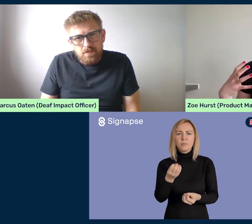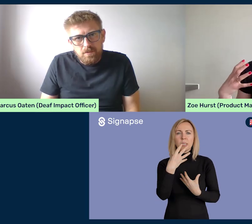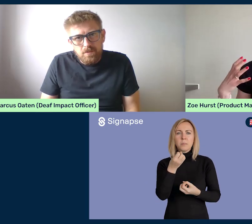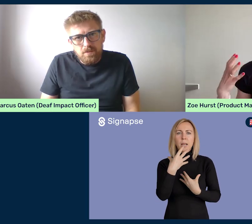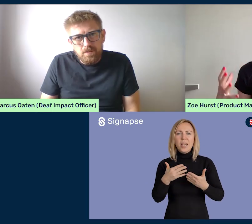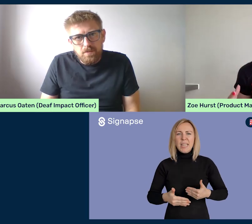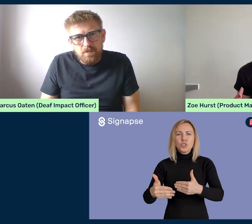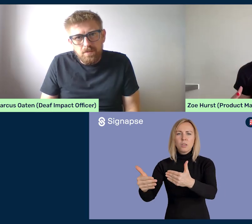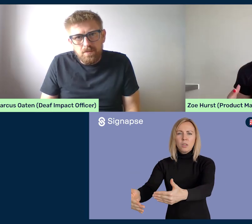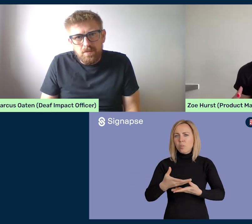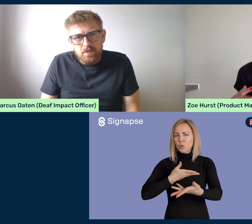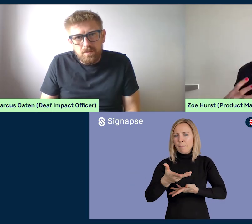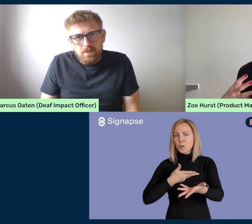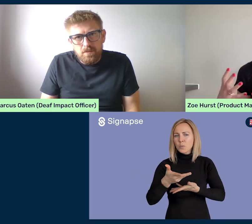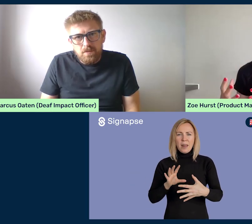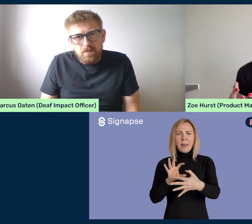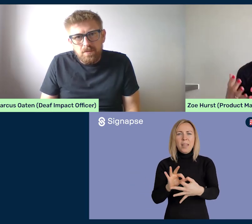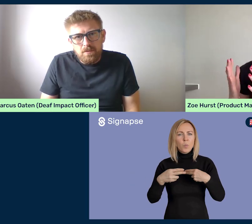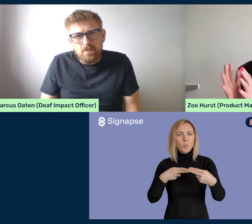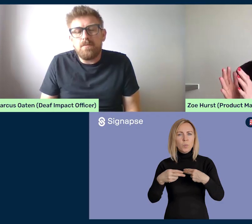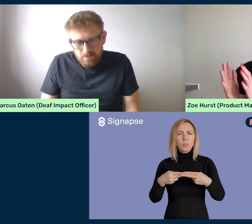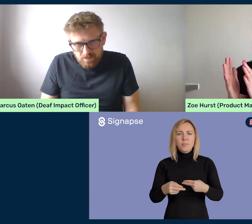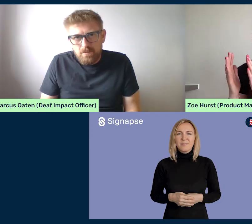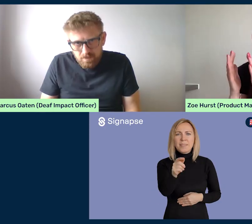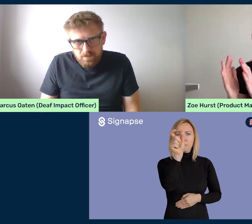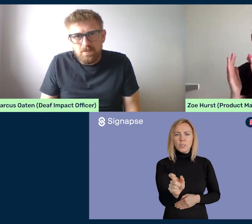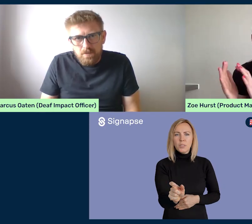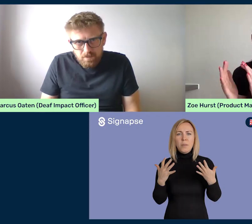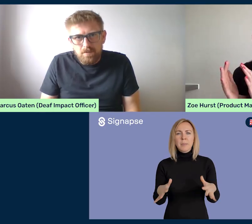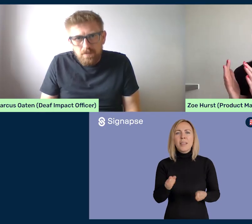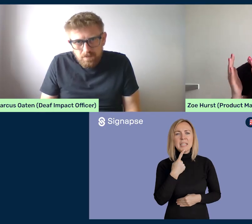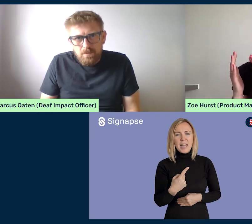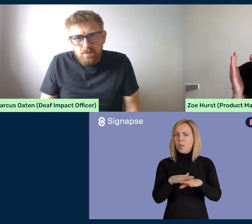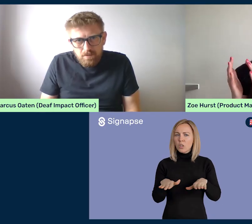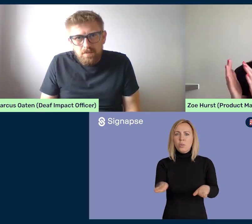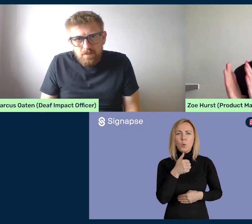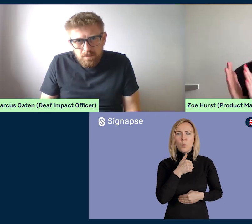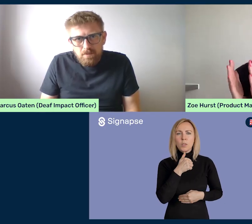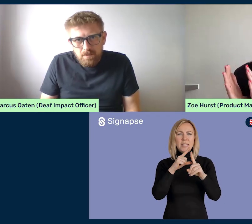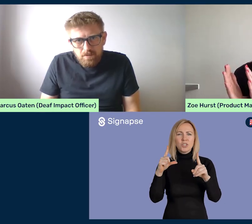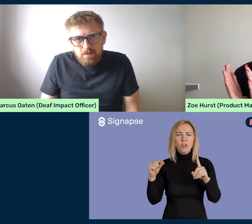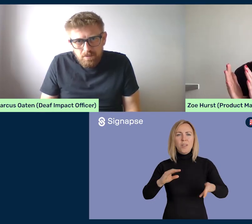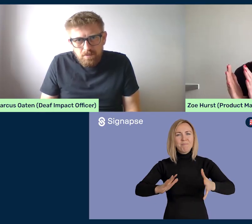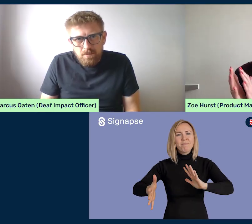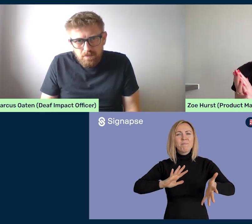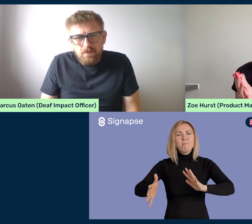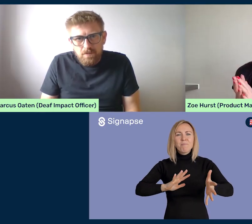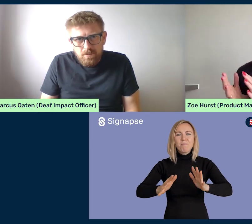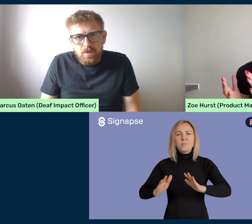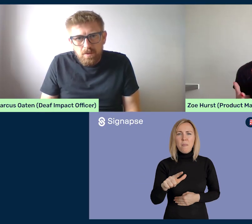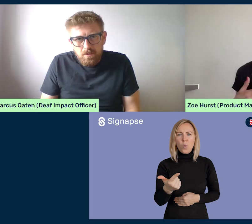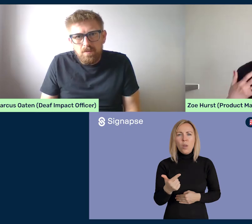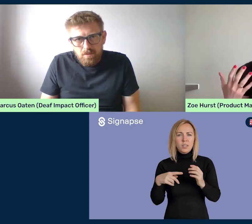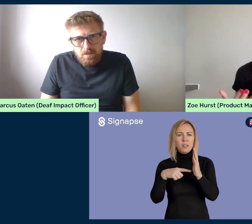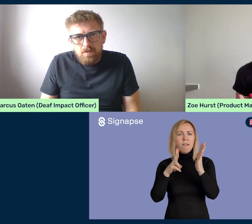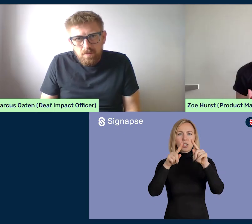know, news and maybe not having it as the news translator, like interpreter on the screen, but